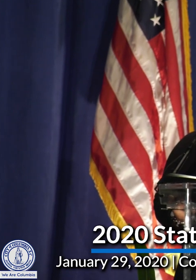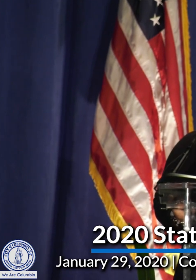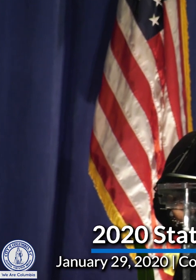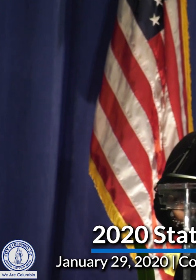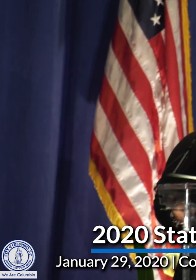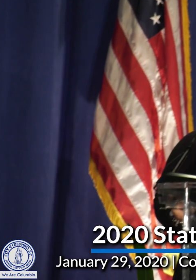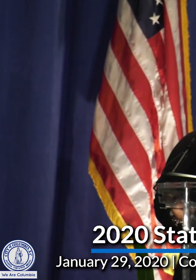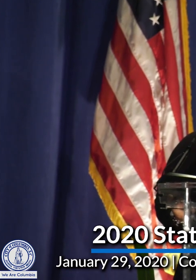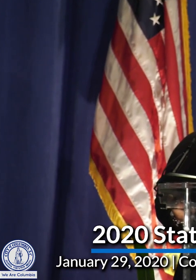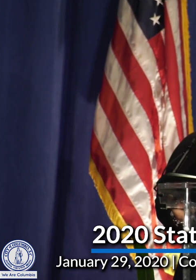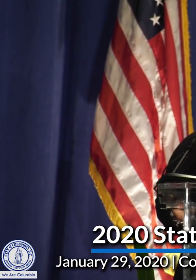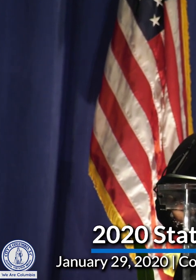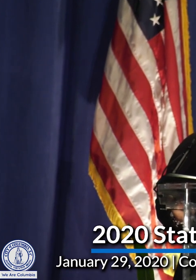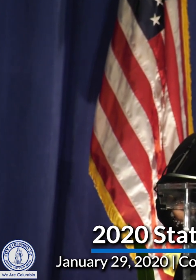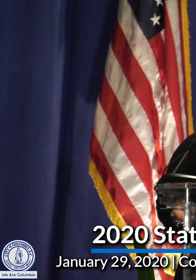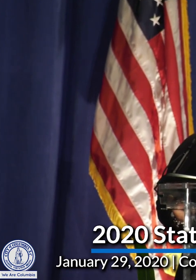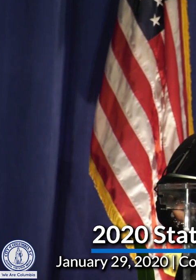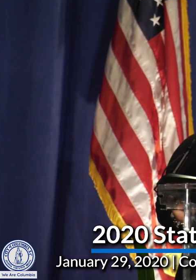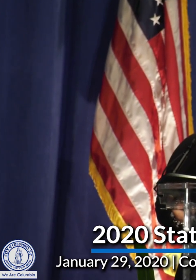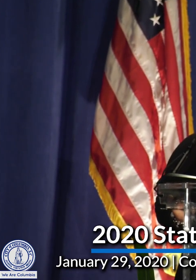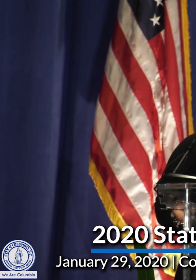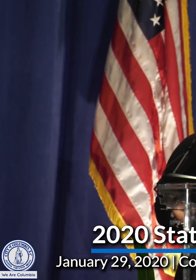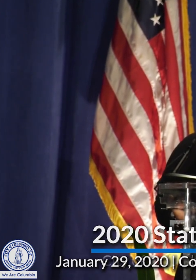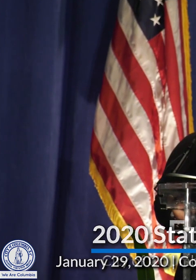Such a beautiful crowd in here this evening.